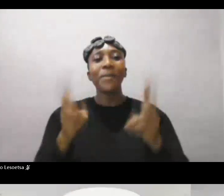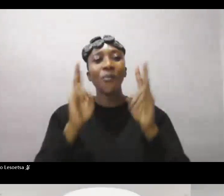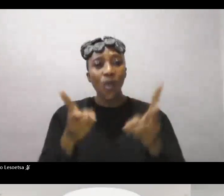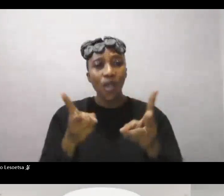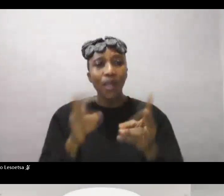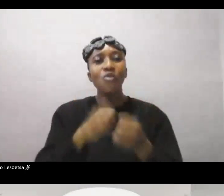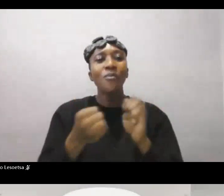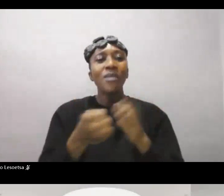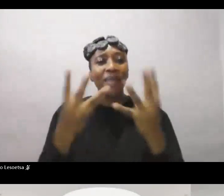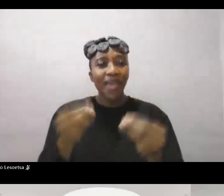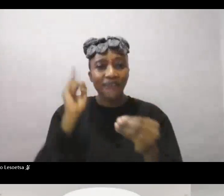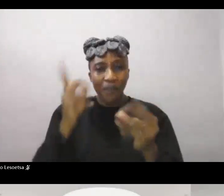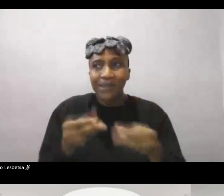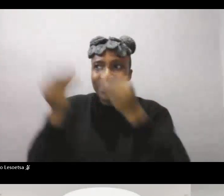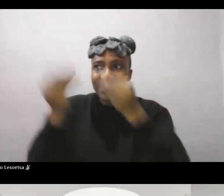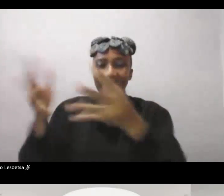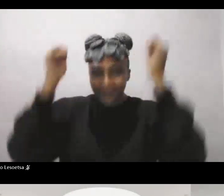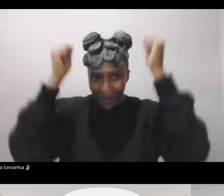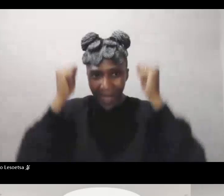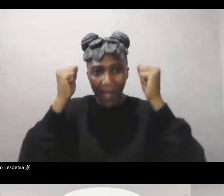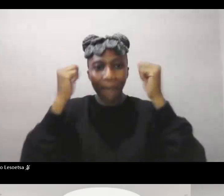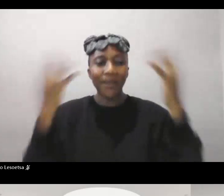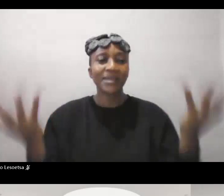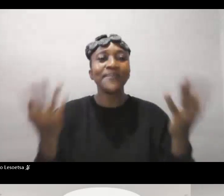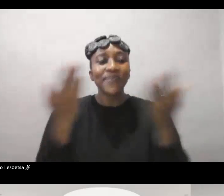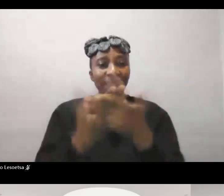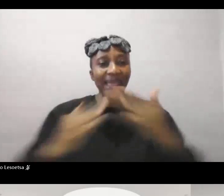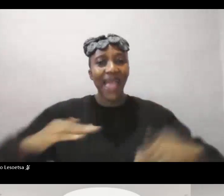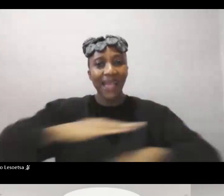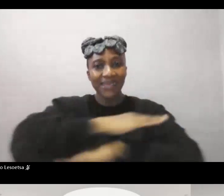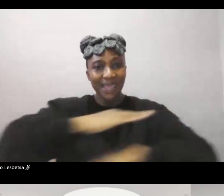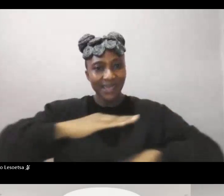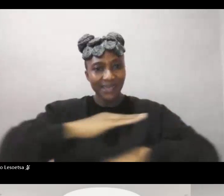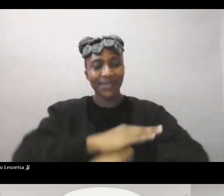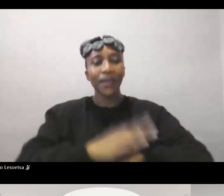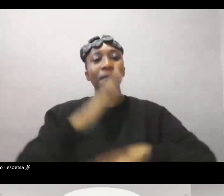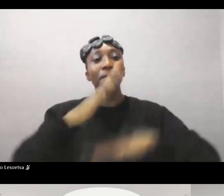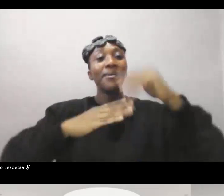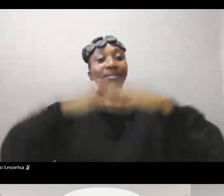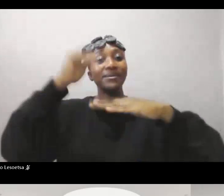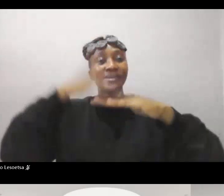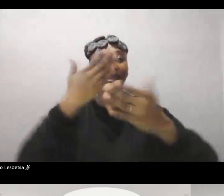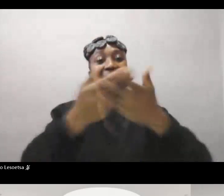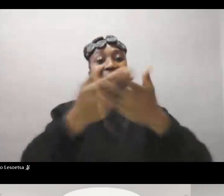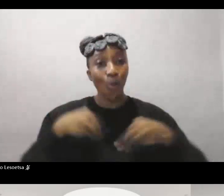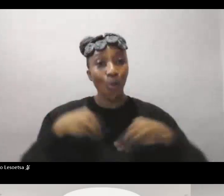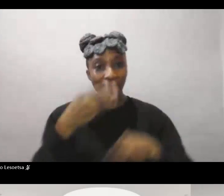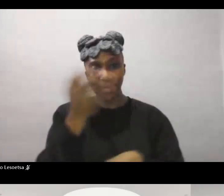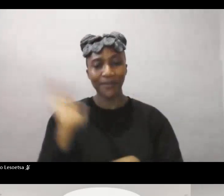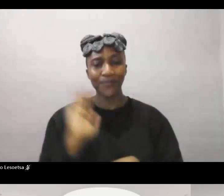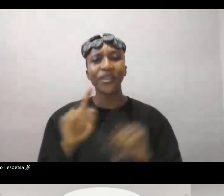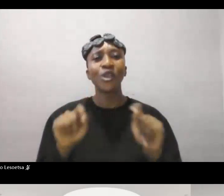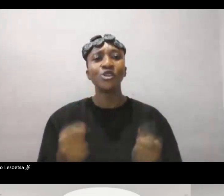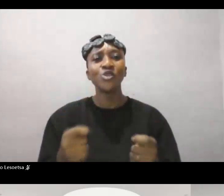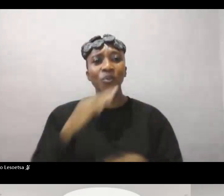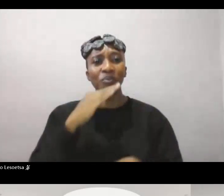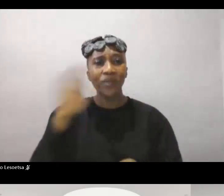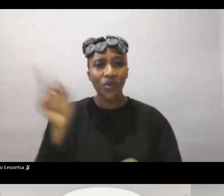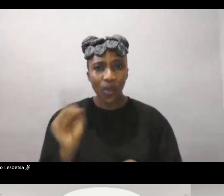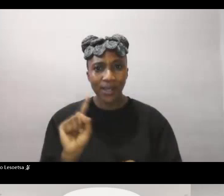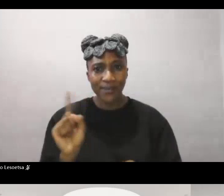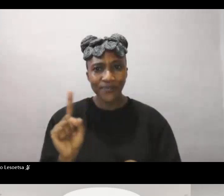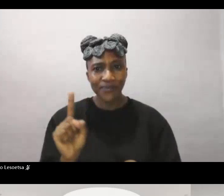this, that, and the rest of it to accommodate, able-bodied people. So it